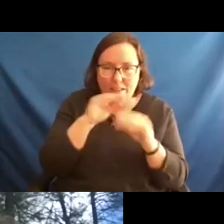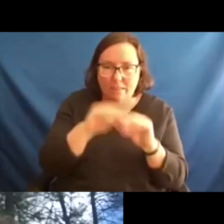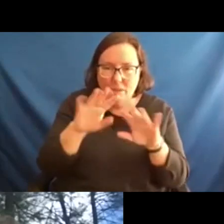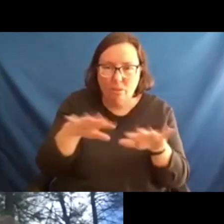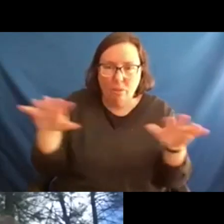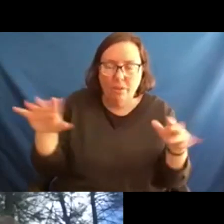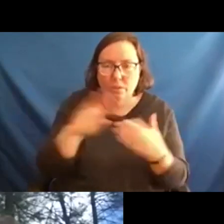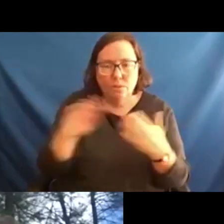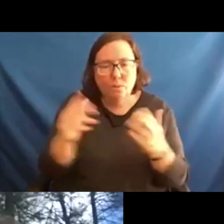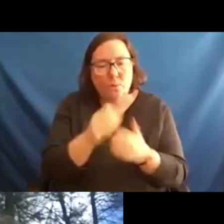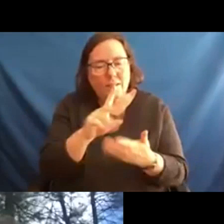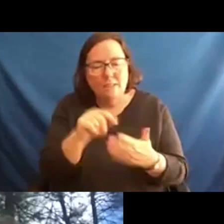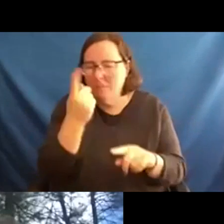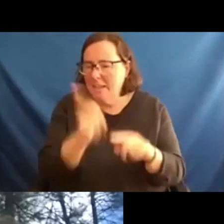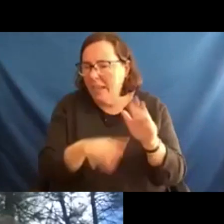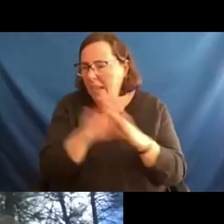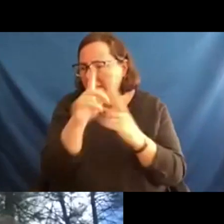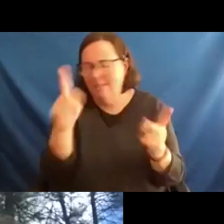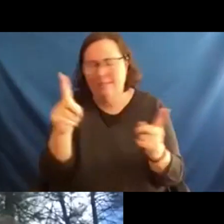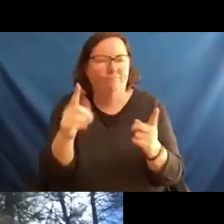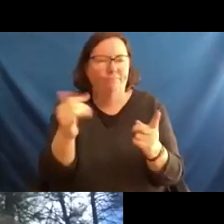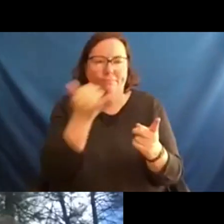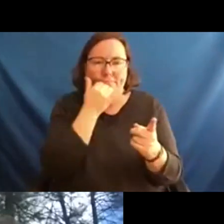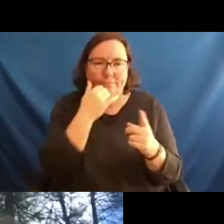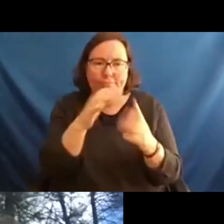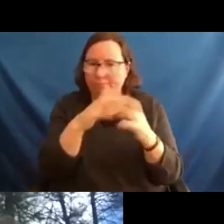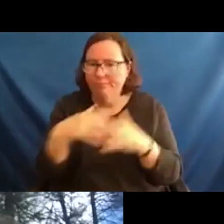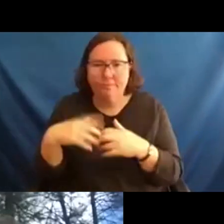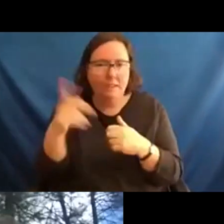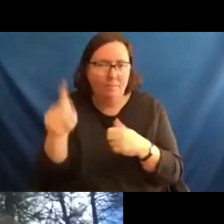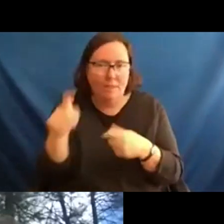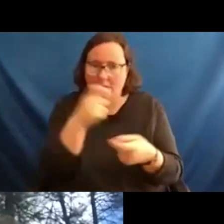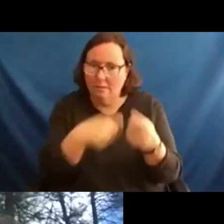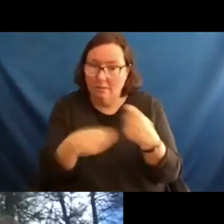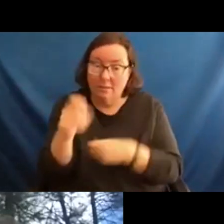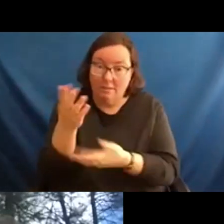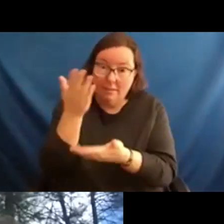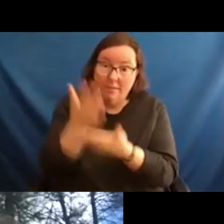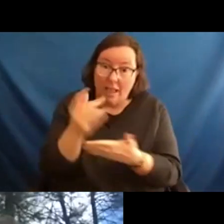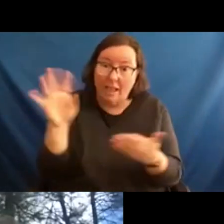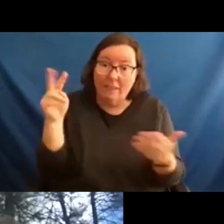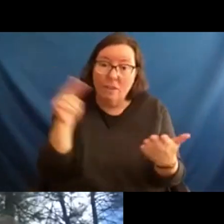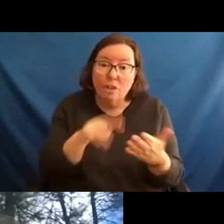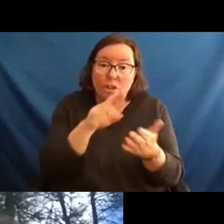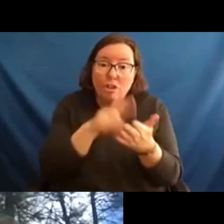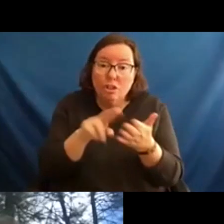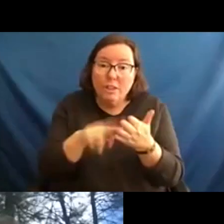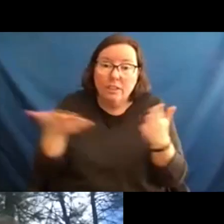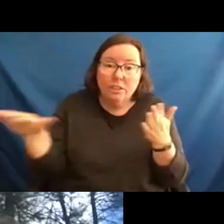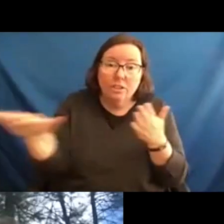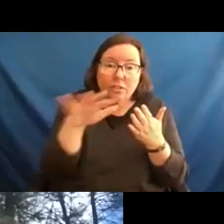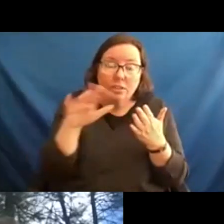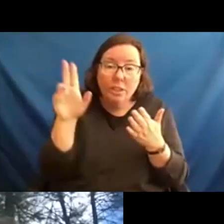disabilities cannot be successful. In fact, according to a lot of research that's out there,